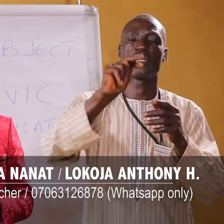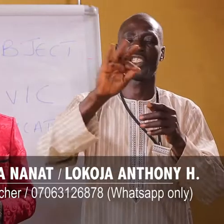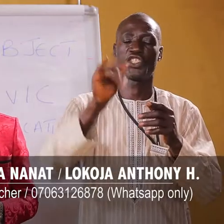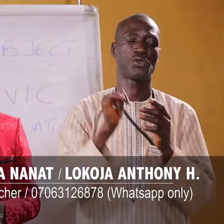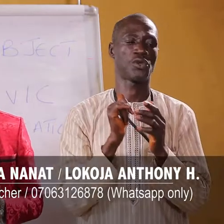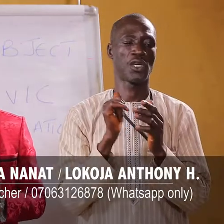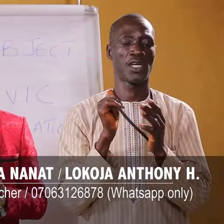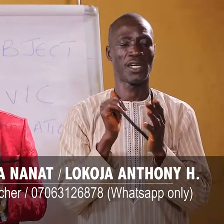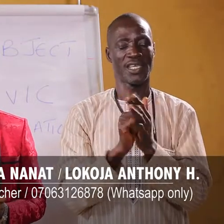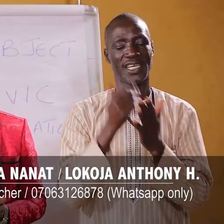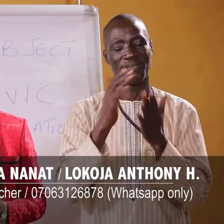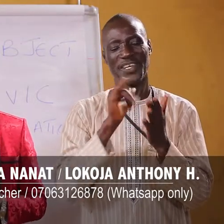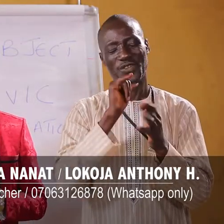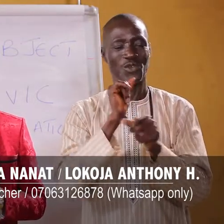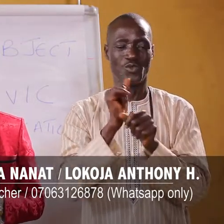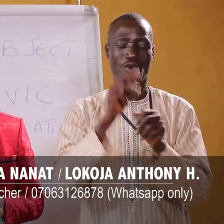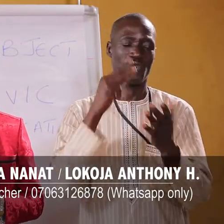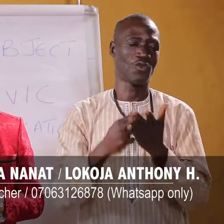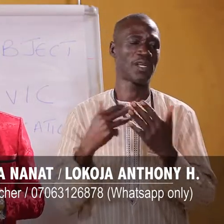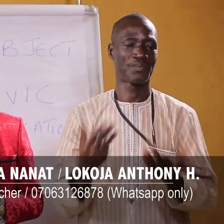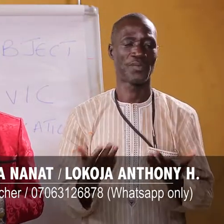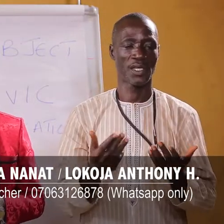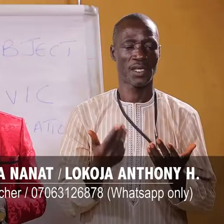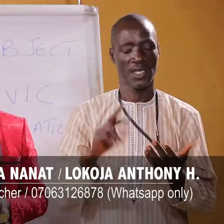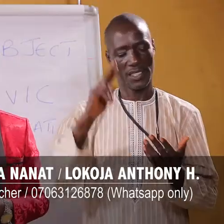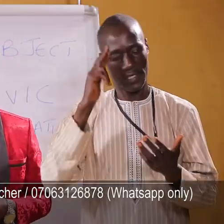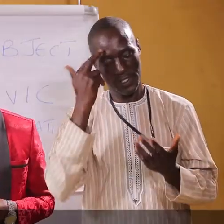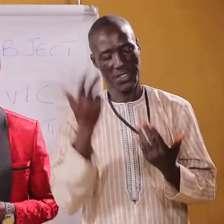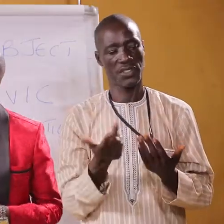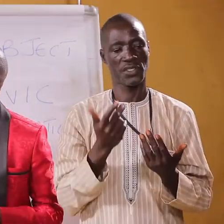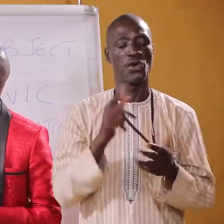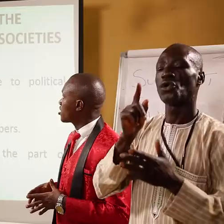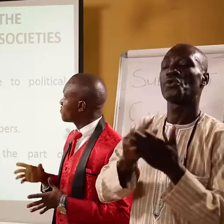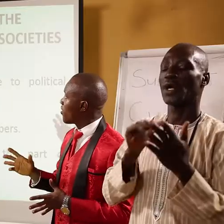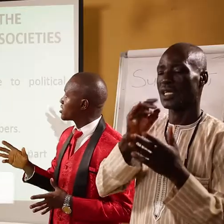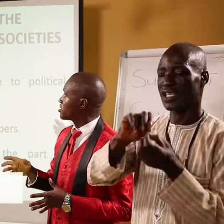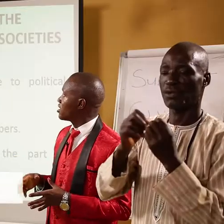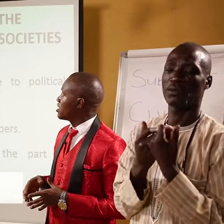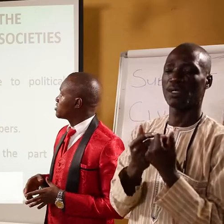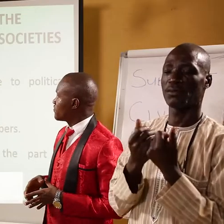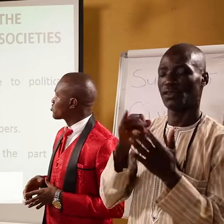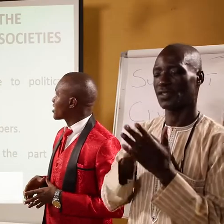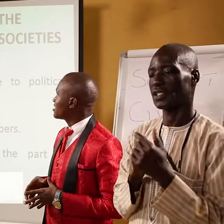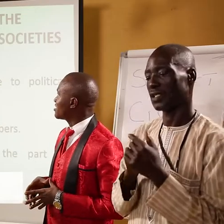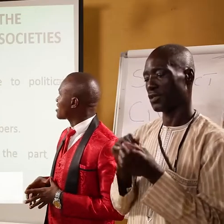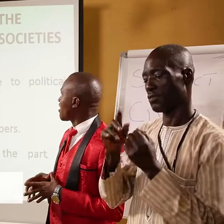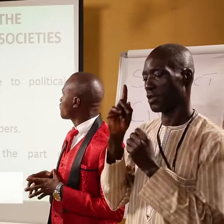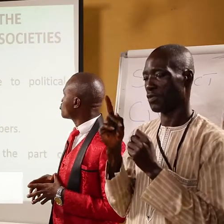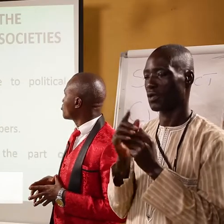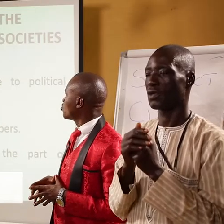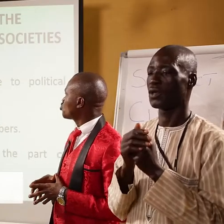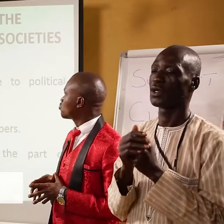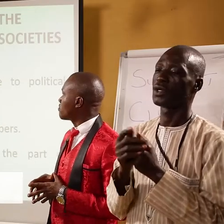those factors that hinder civil societies from being effective. Number one, civil societies